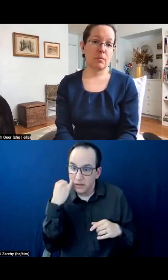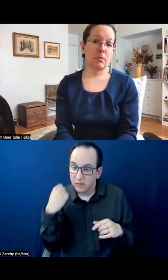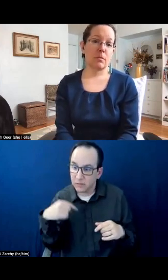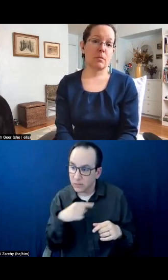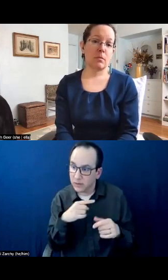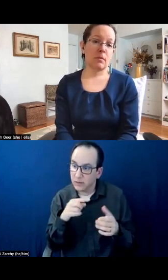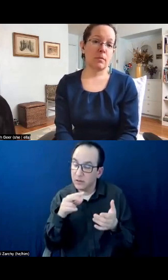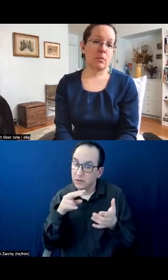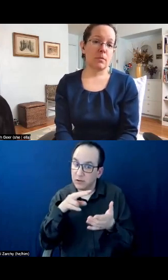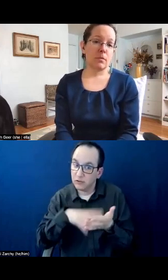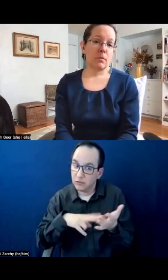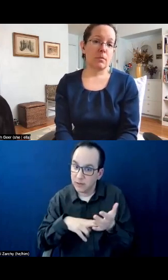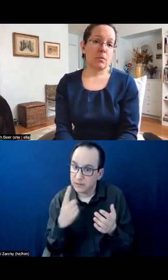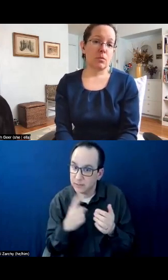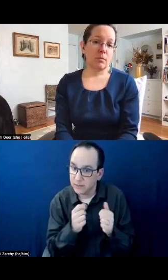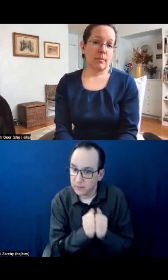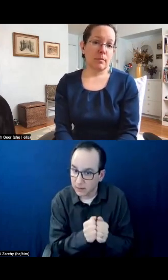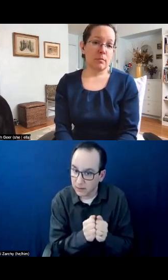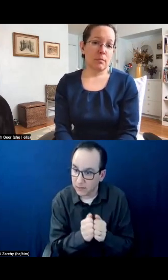Typically,